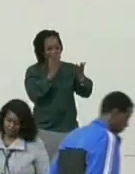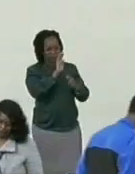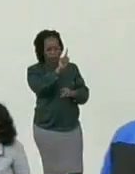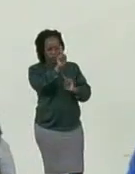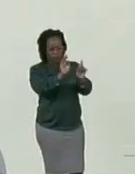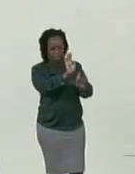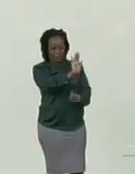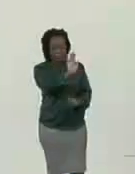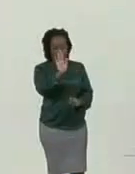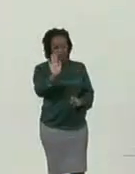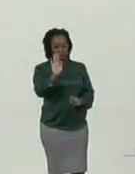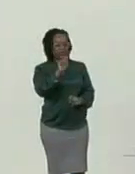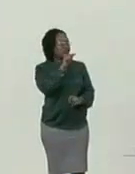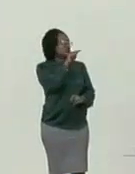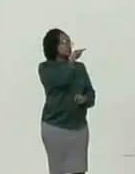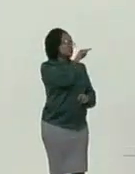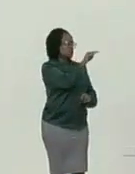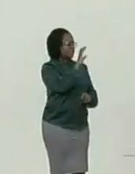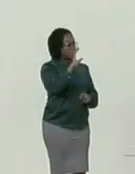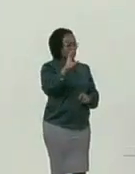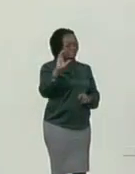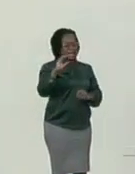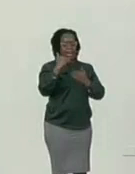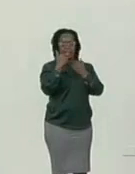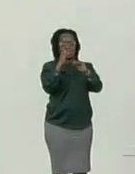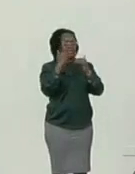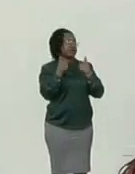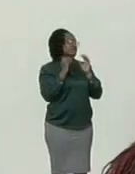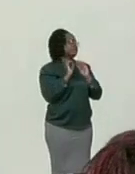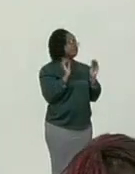you are not limited in any vehicle you can import.